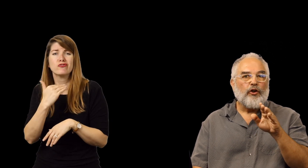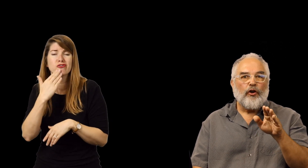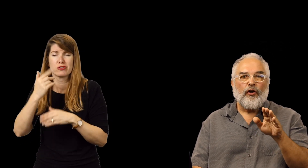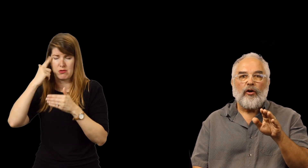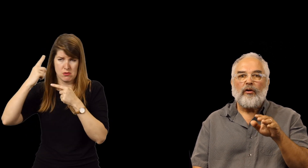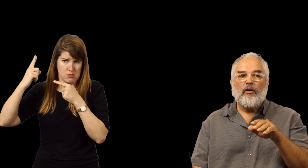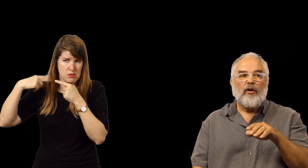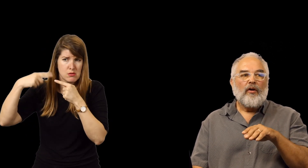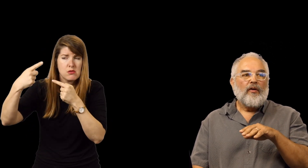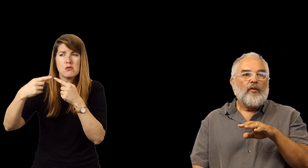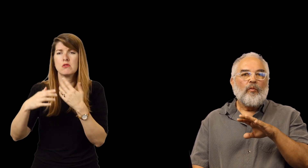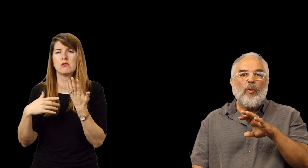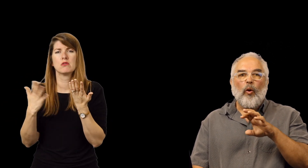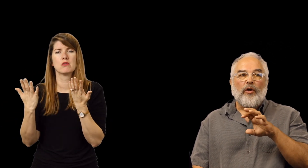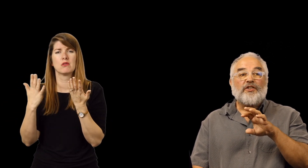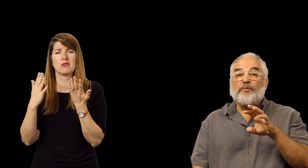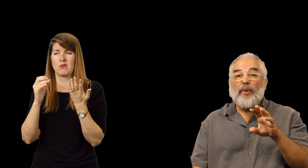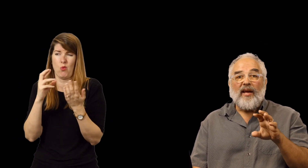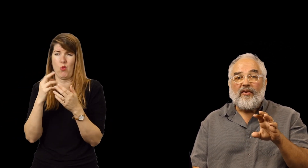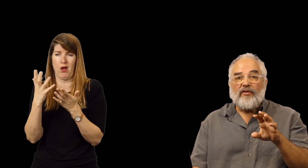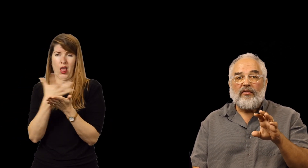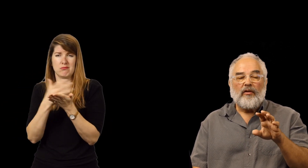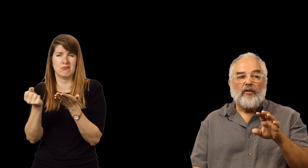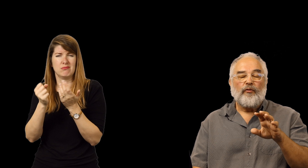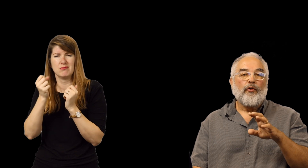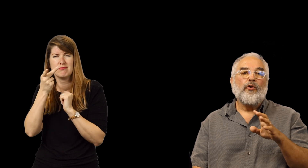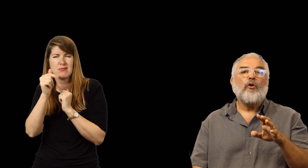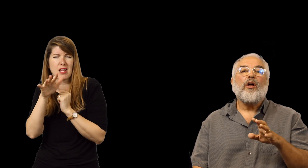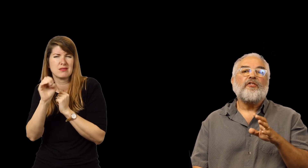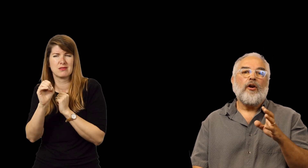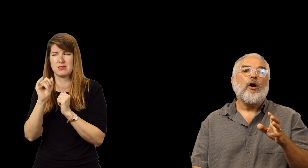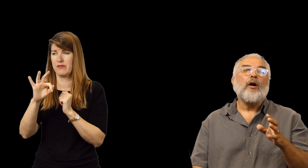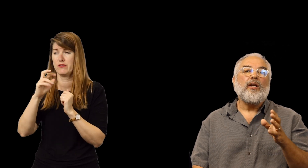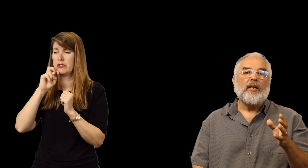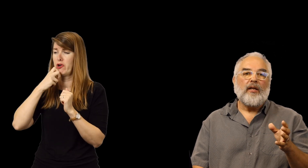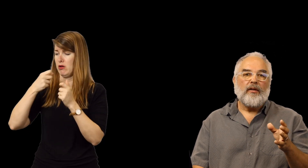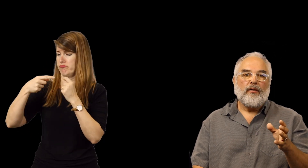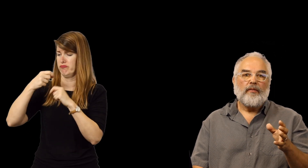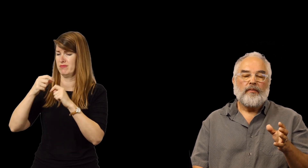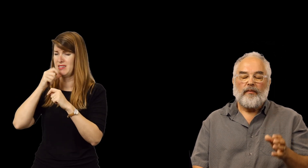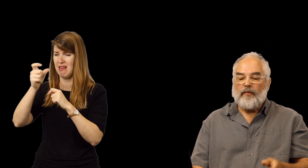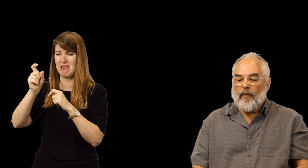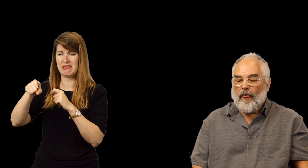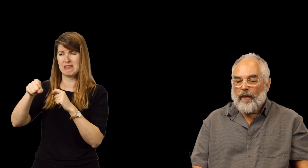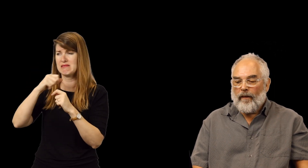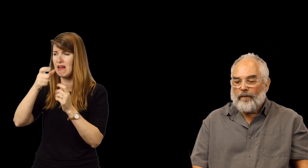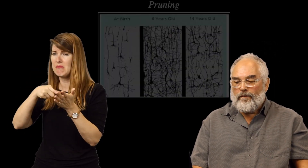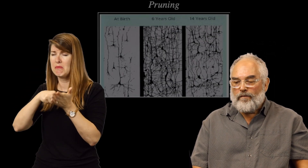or sugar or space for neurons that aren't needed.